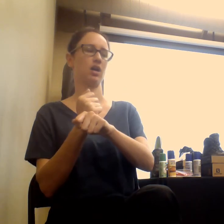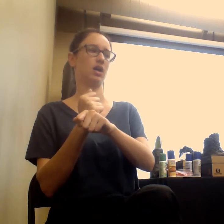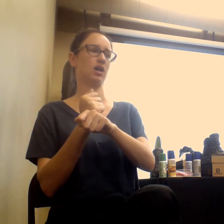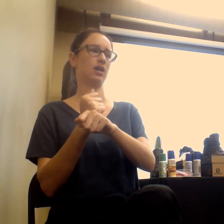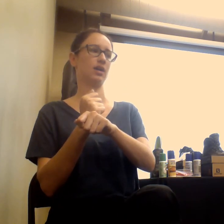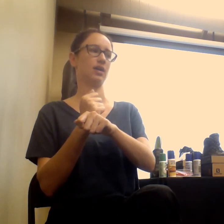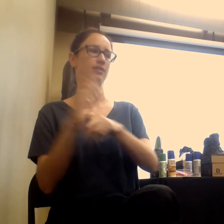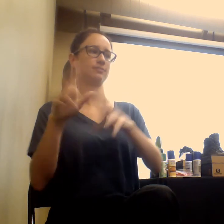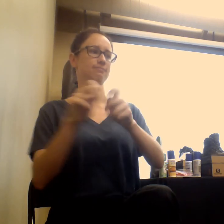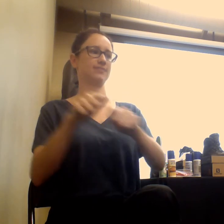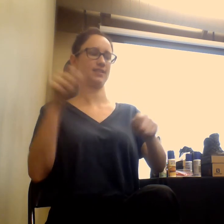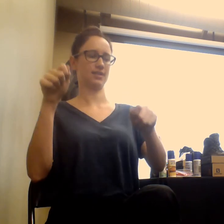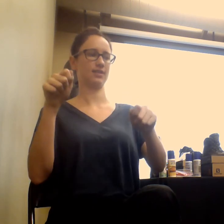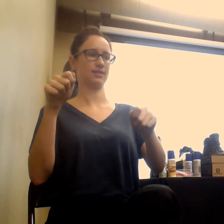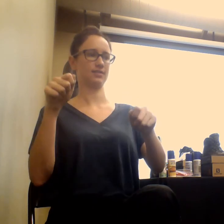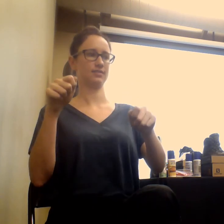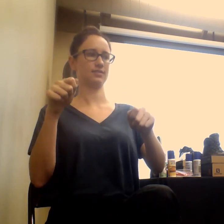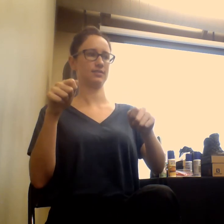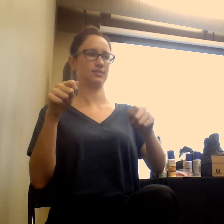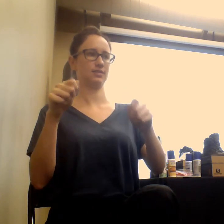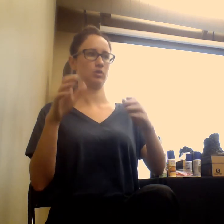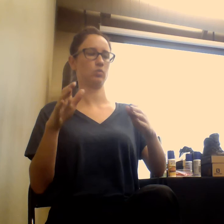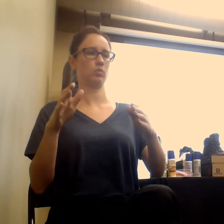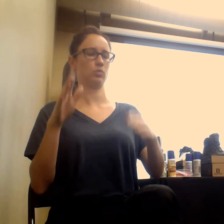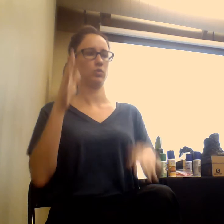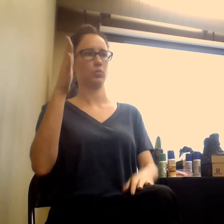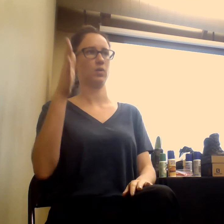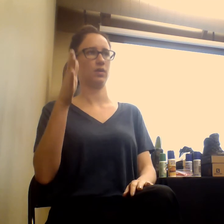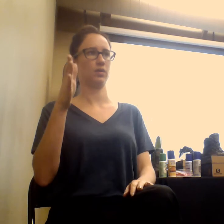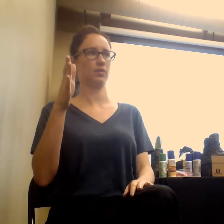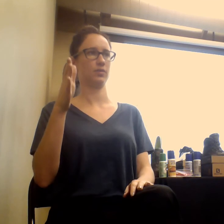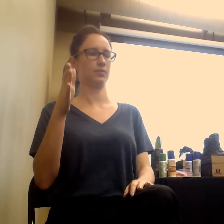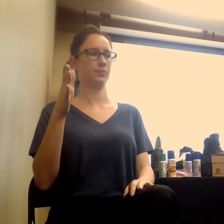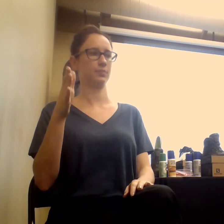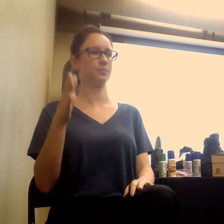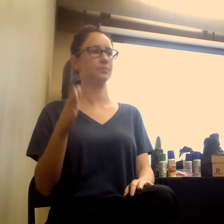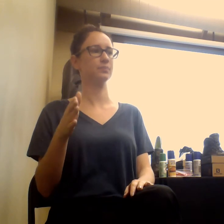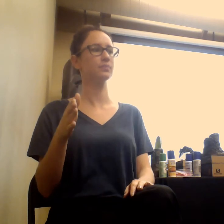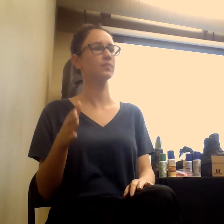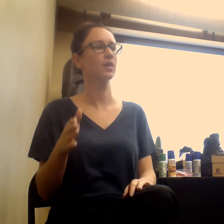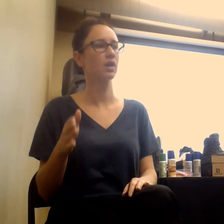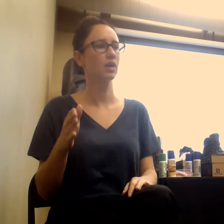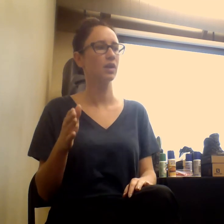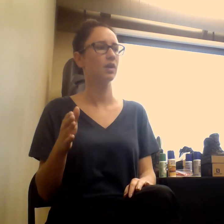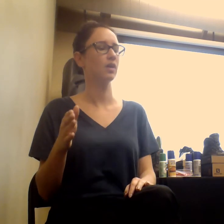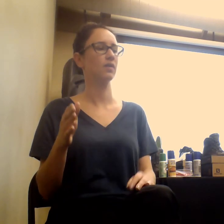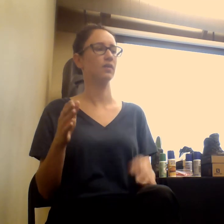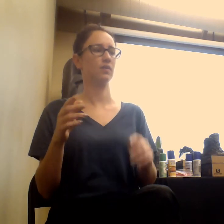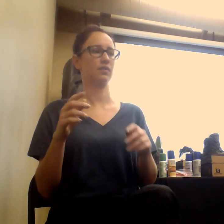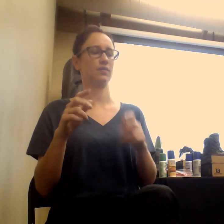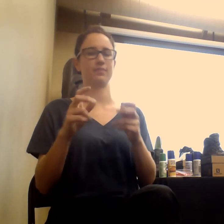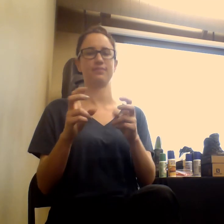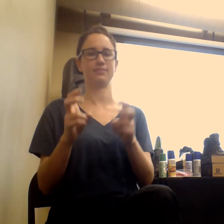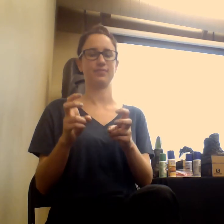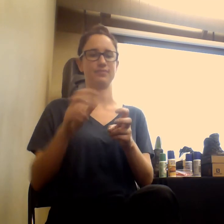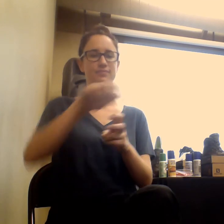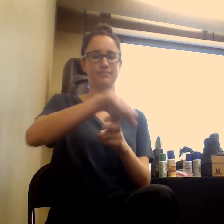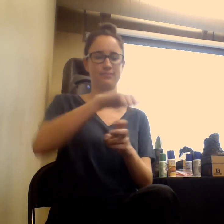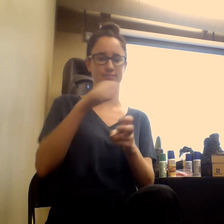you go through it on the opposite side, right? Yep. And that's called the heel lock. So one other slide as you guys are filling those